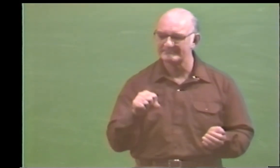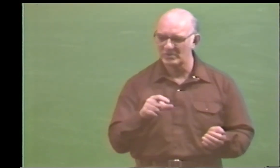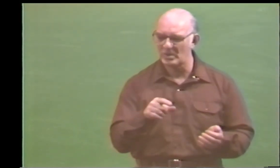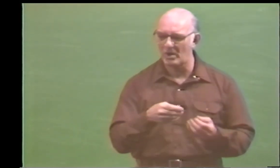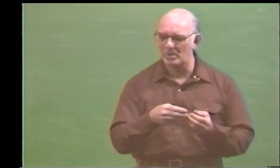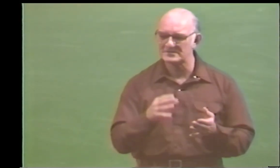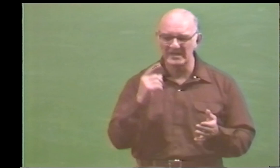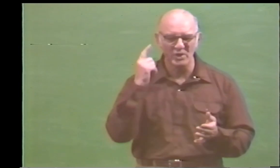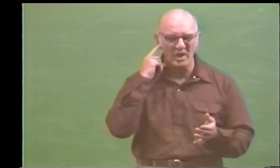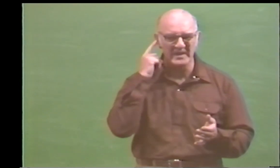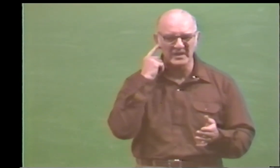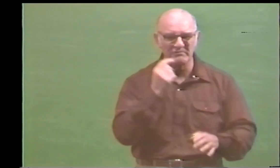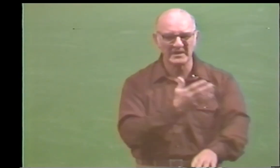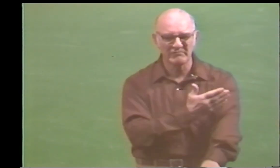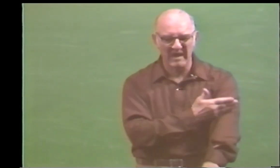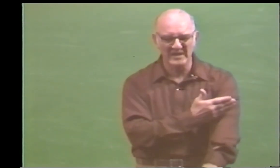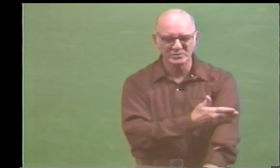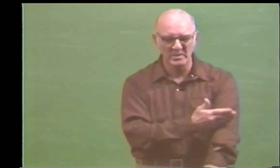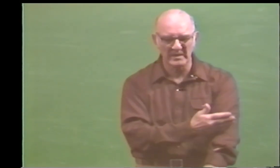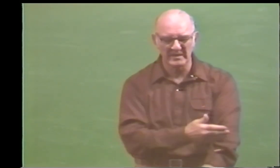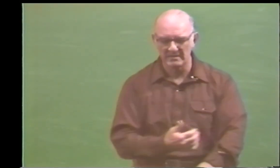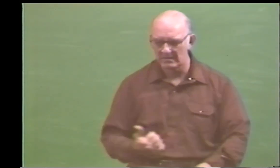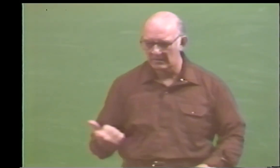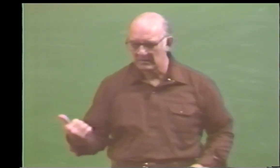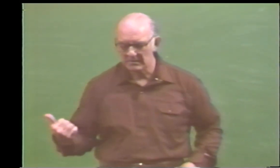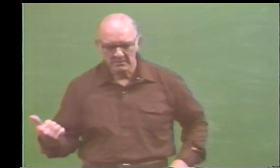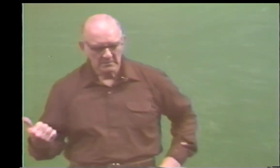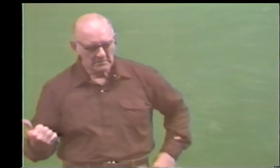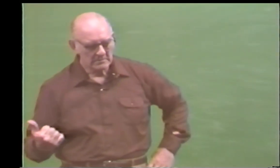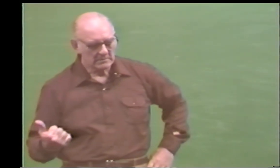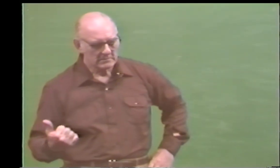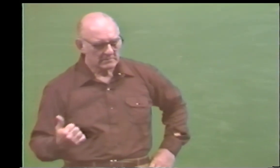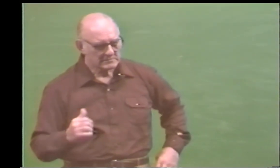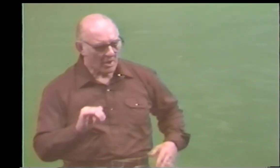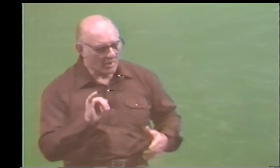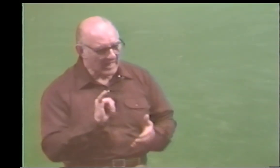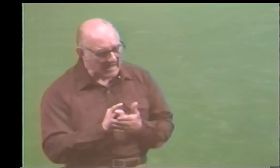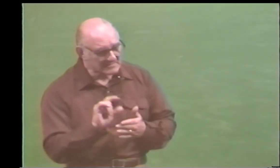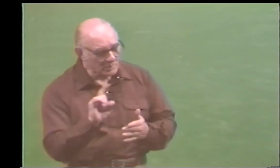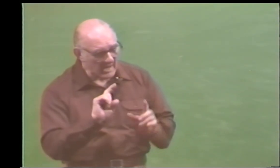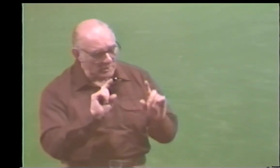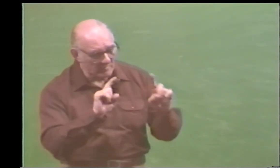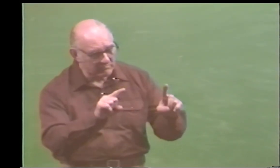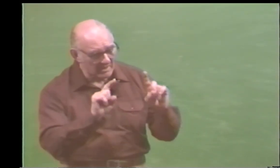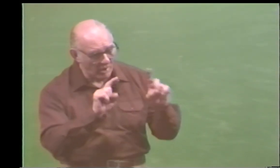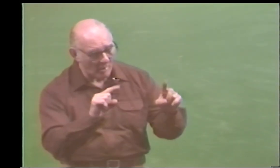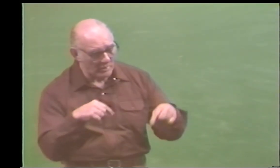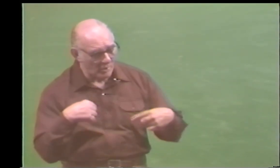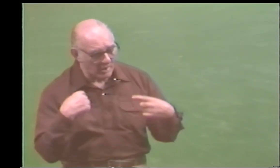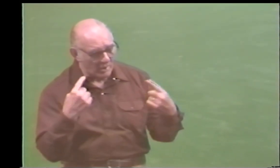you are losing your hearing gradually. So that's where you've been going all